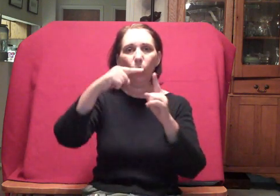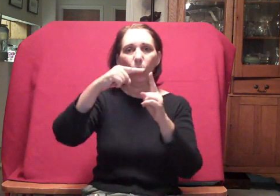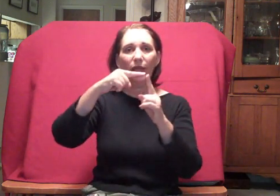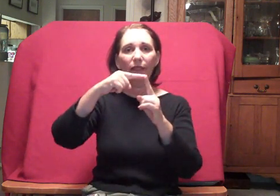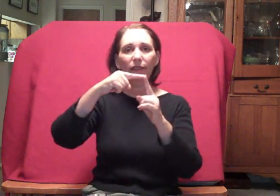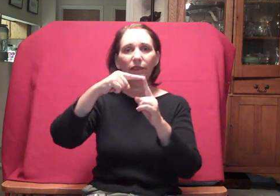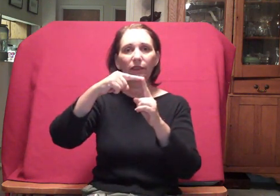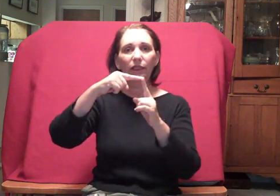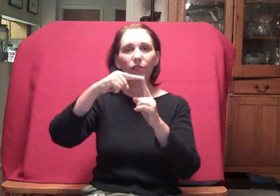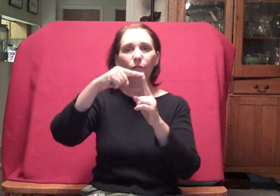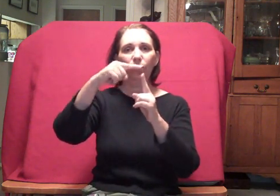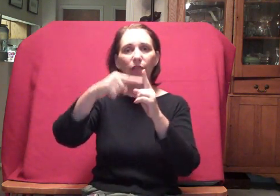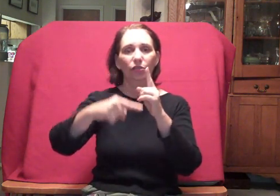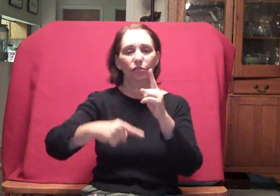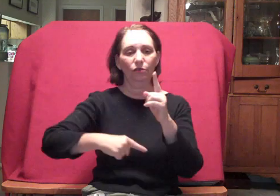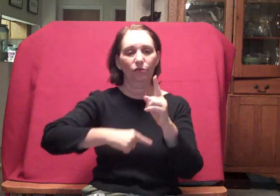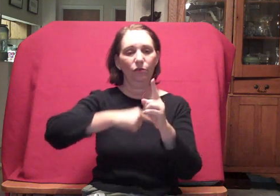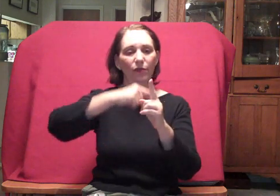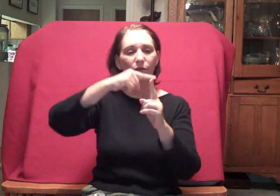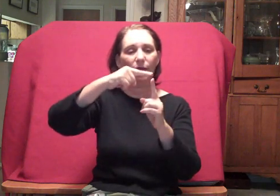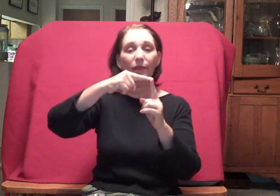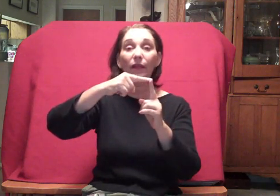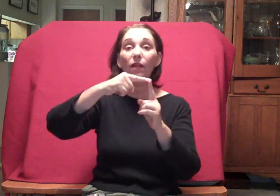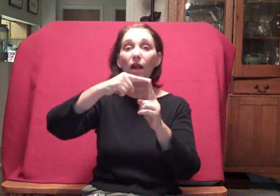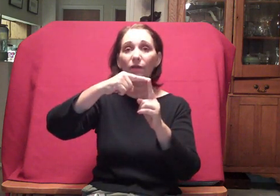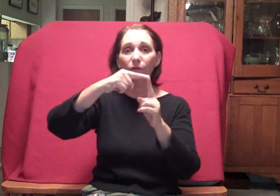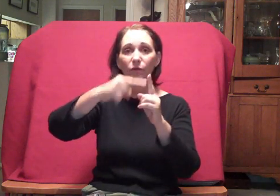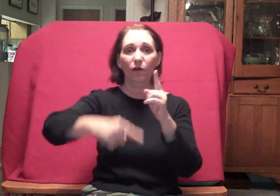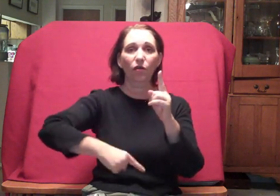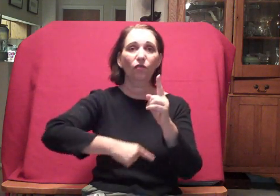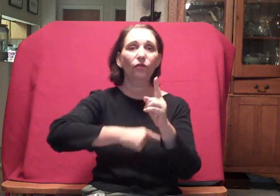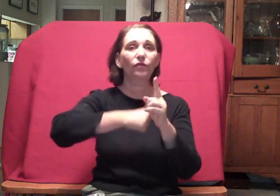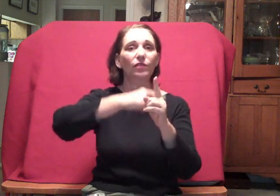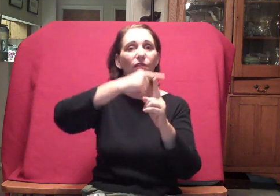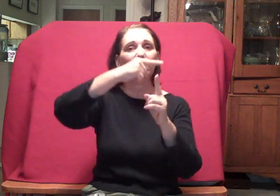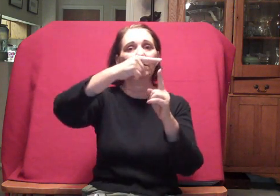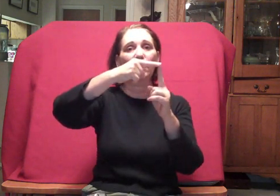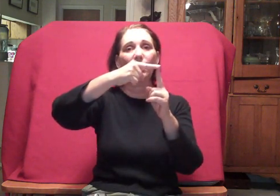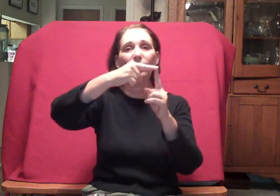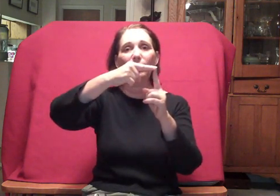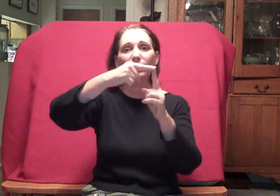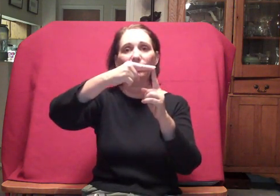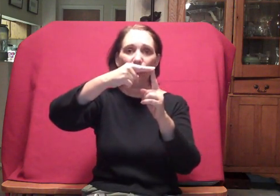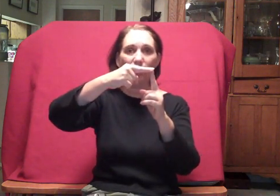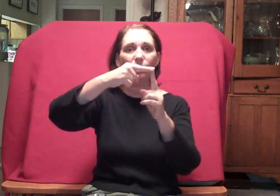When. In your book, it shows you going around the clock from 12 to 6 to 9 to 12.